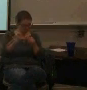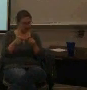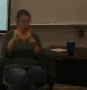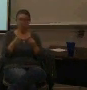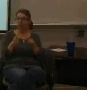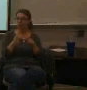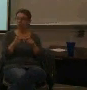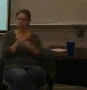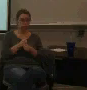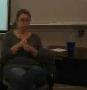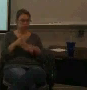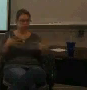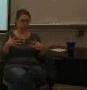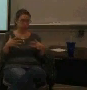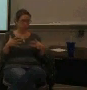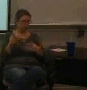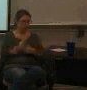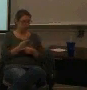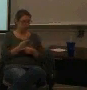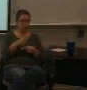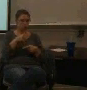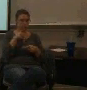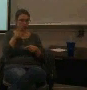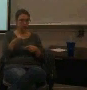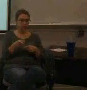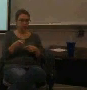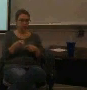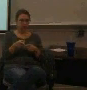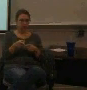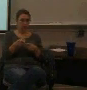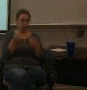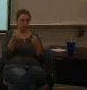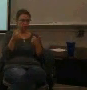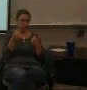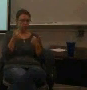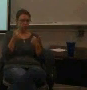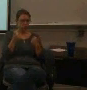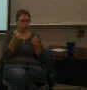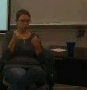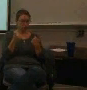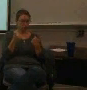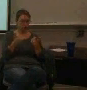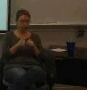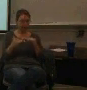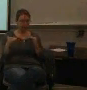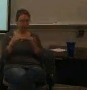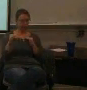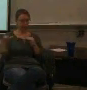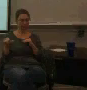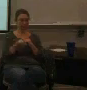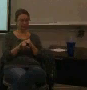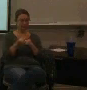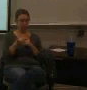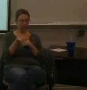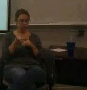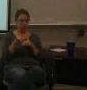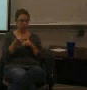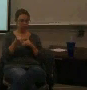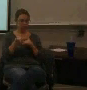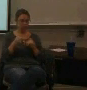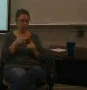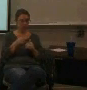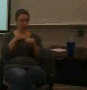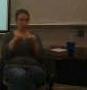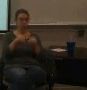they just explode, right? Because they're trying to get to the same concentration of, no, I'm sorry, you put them